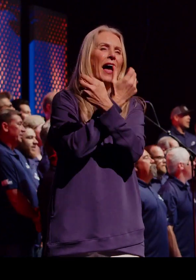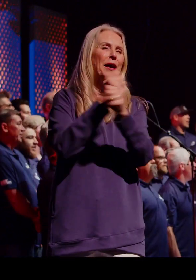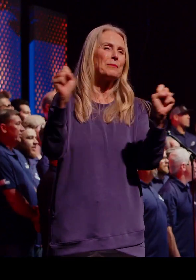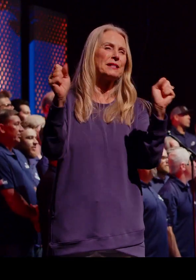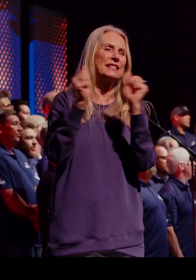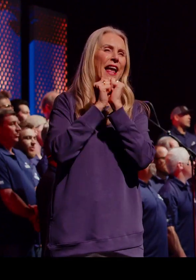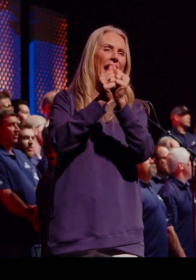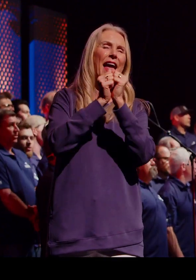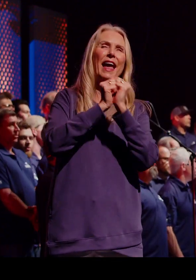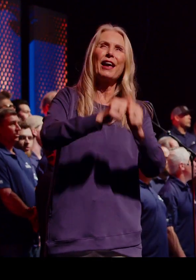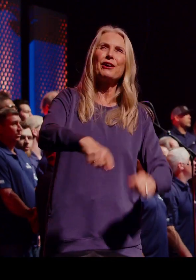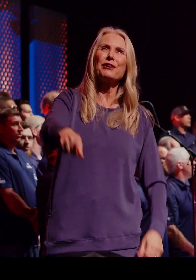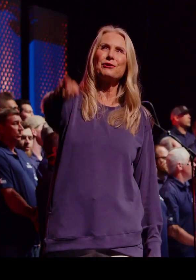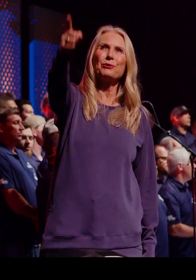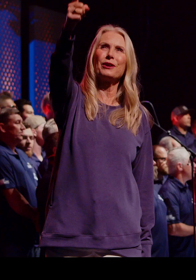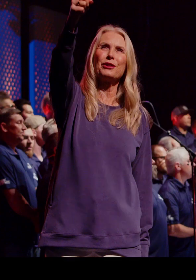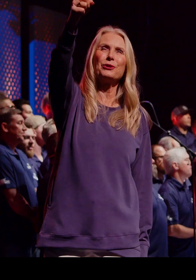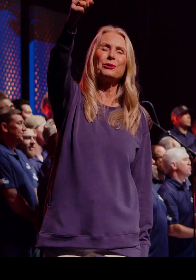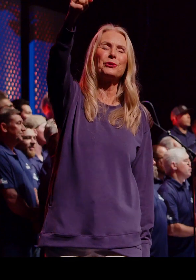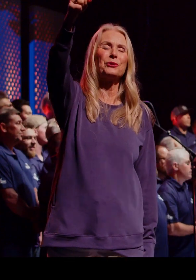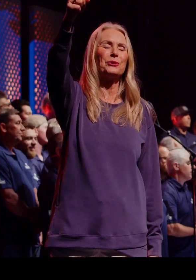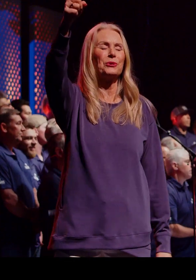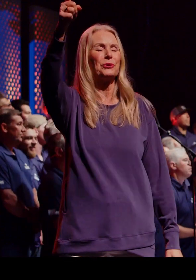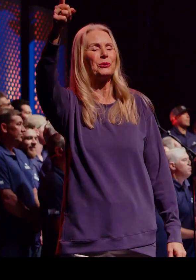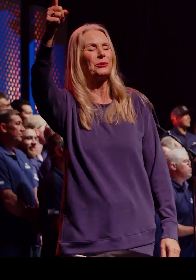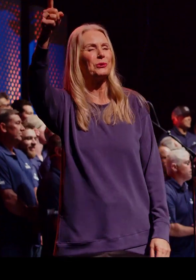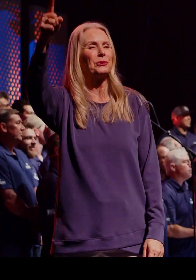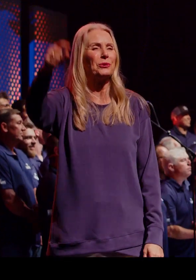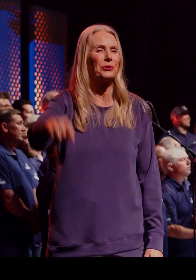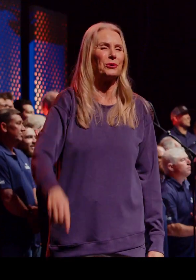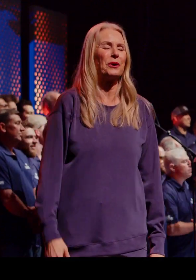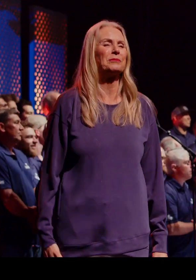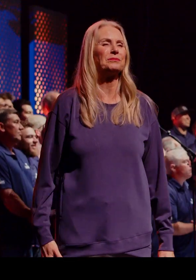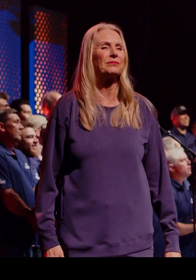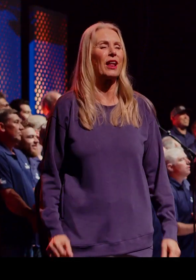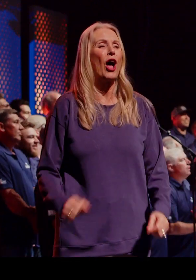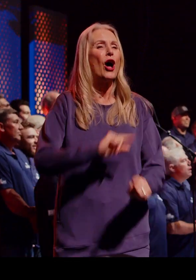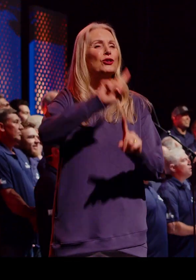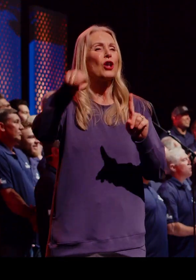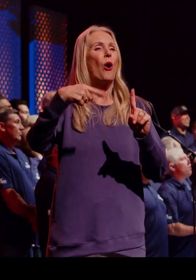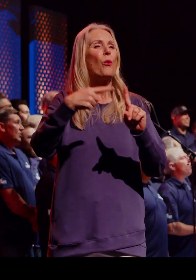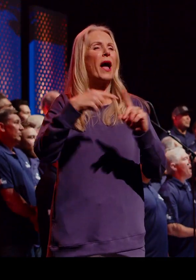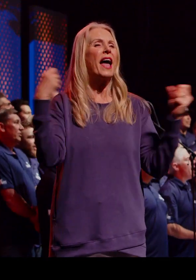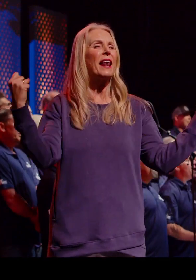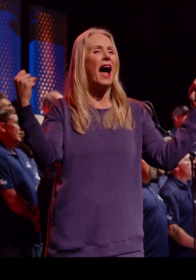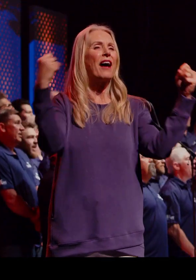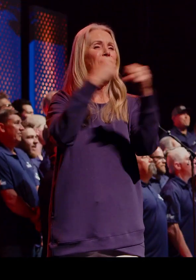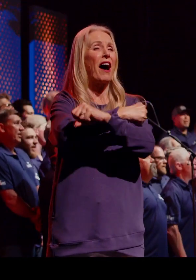Thank you.